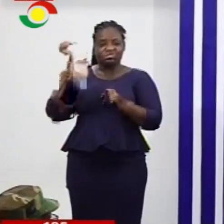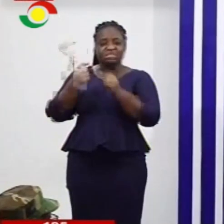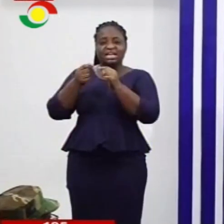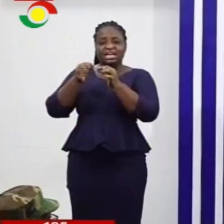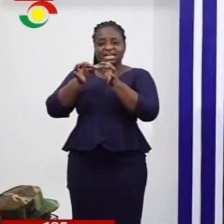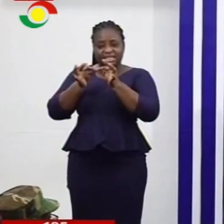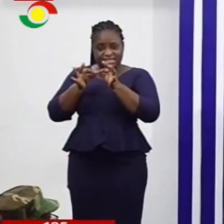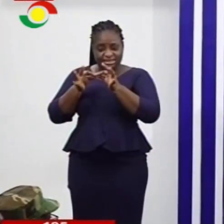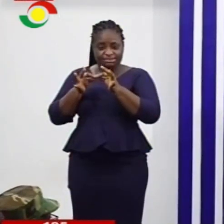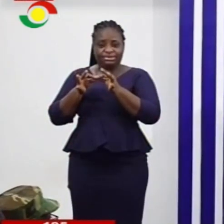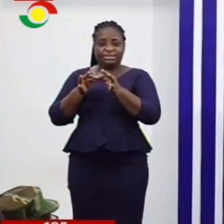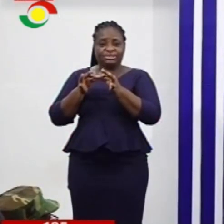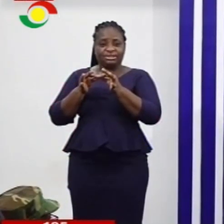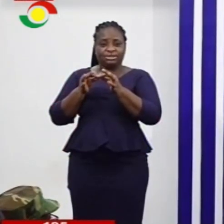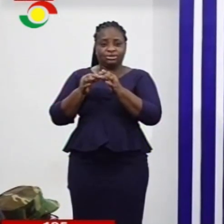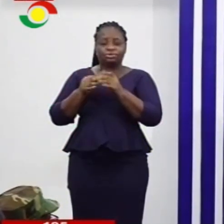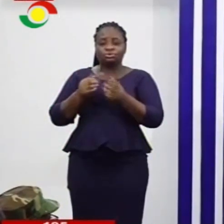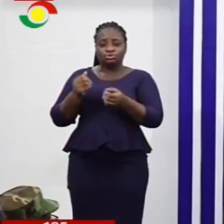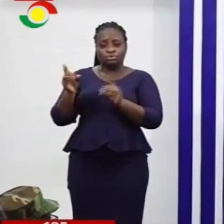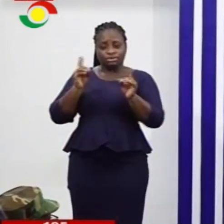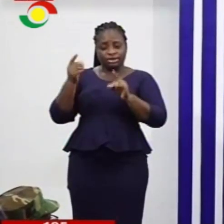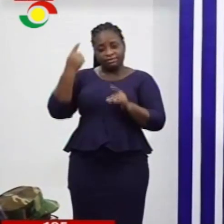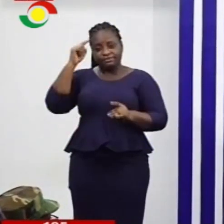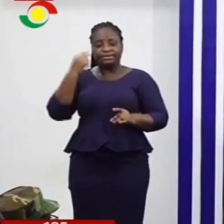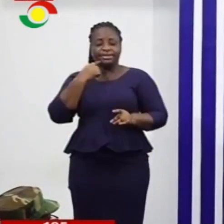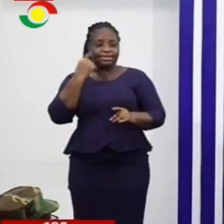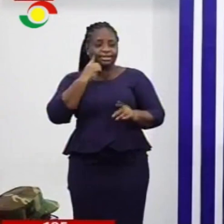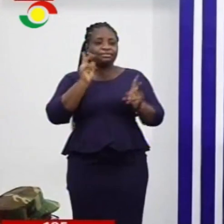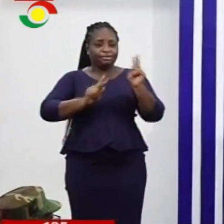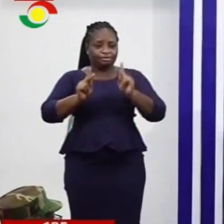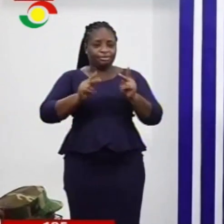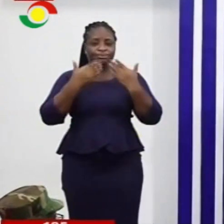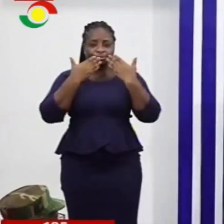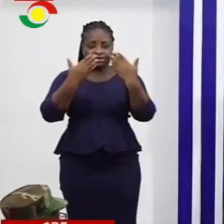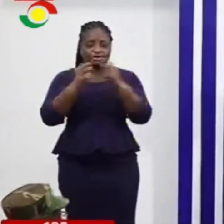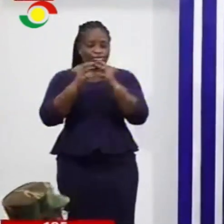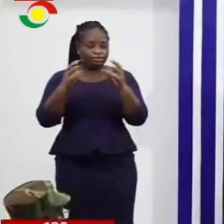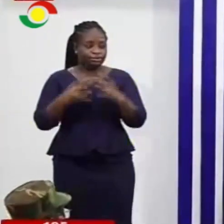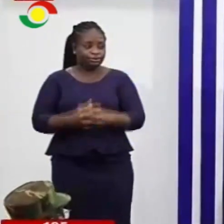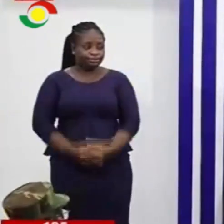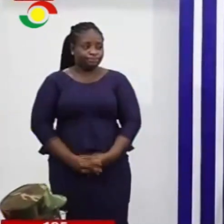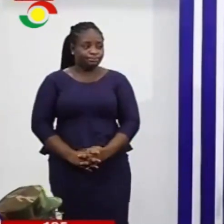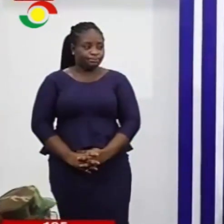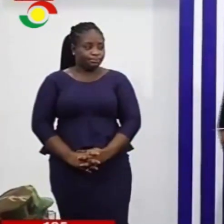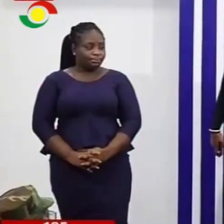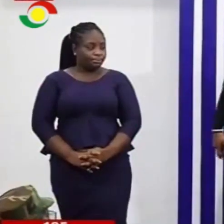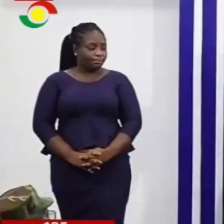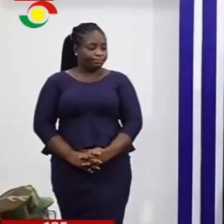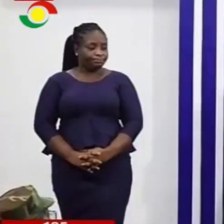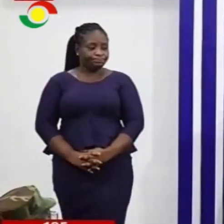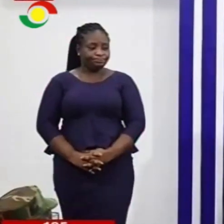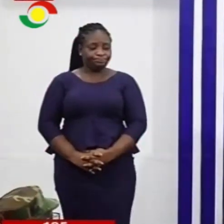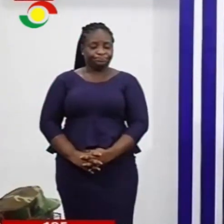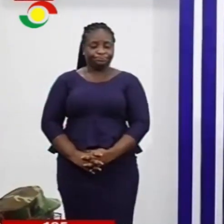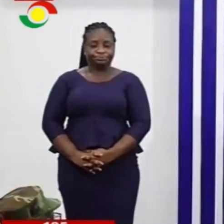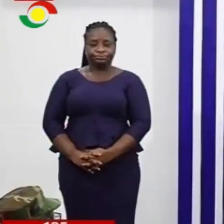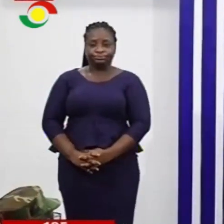language interpretation done. Thank you very much, Honourable Minister. Thank you, Honourable Deputy